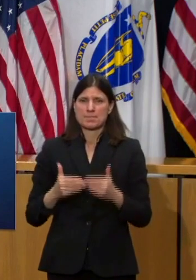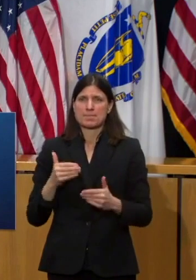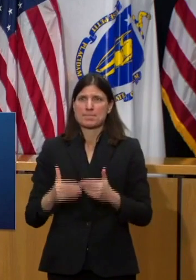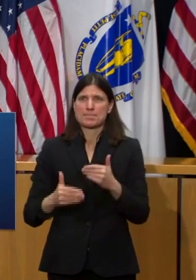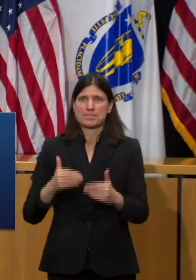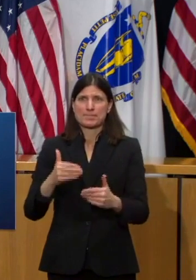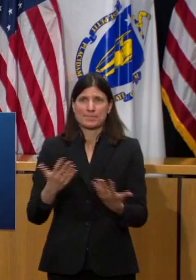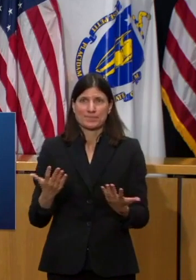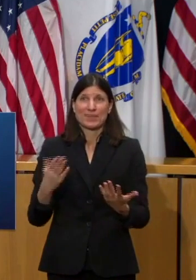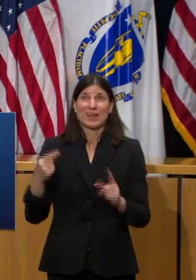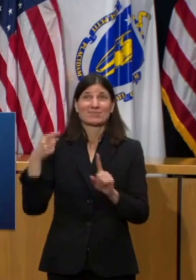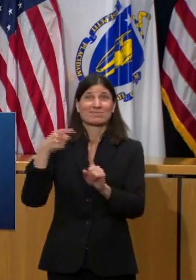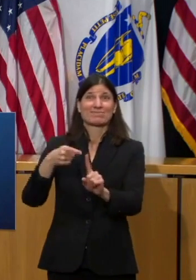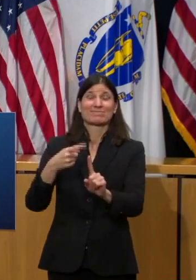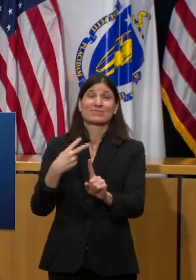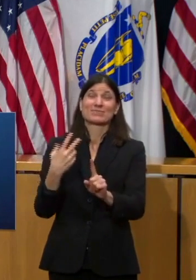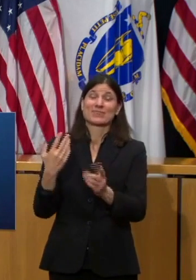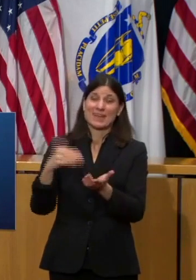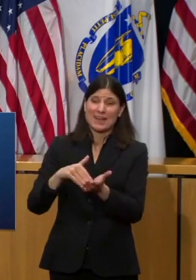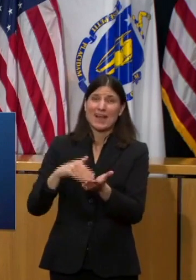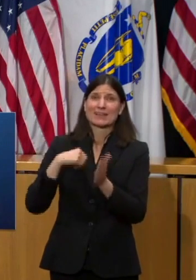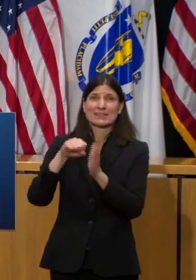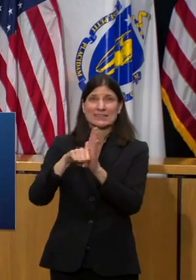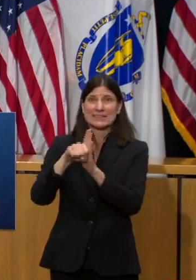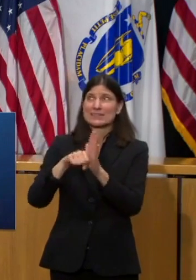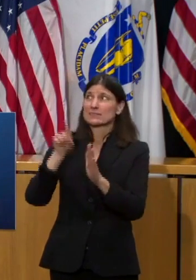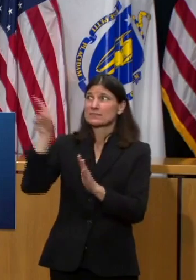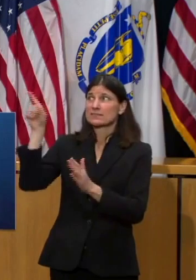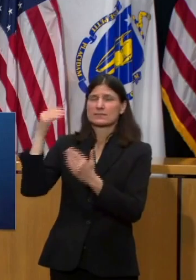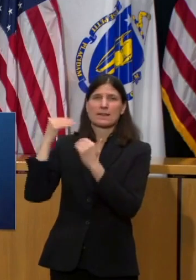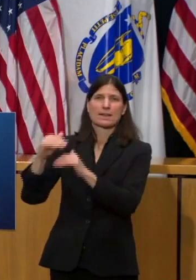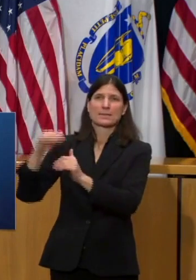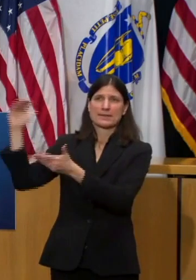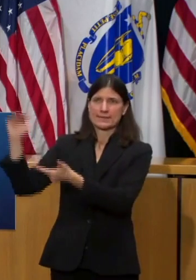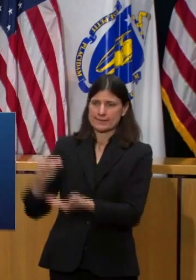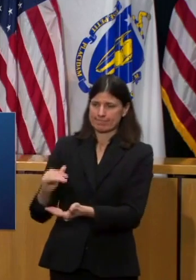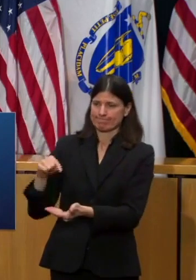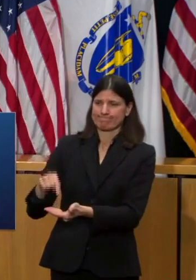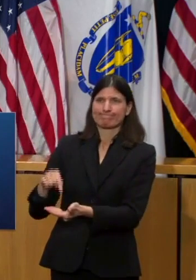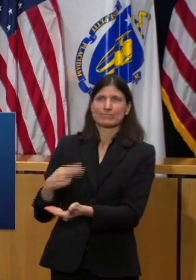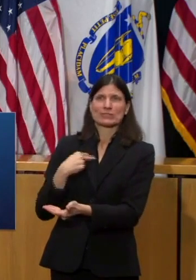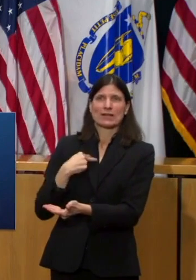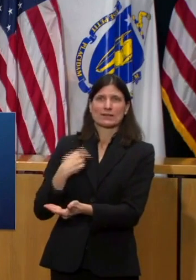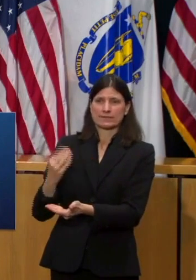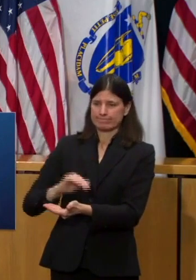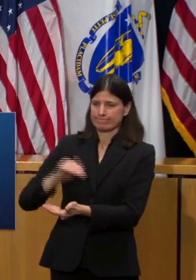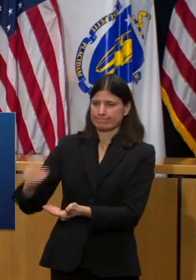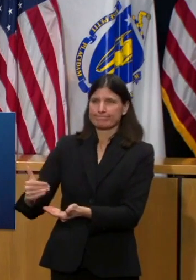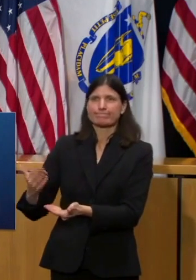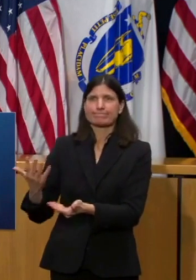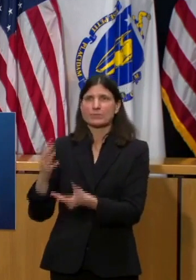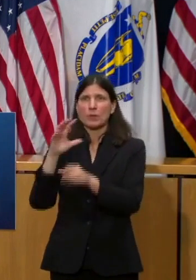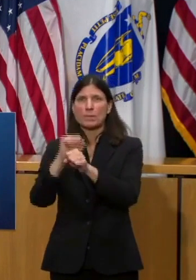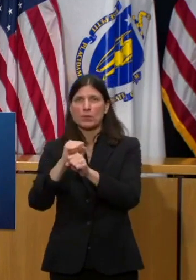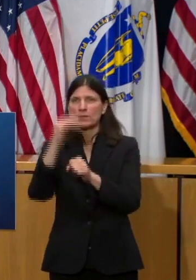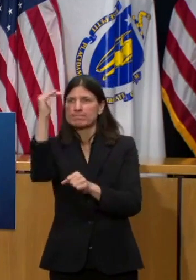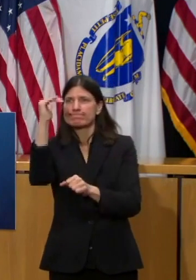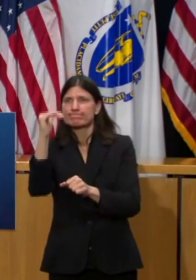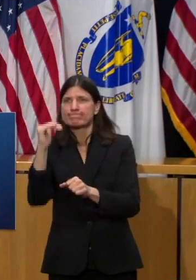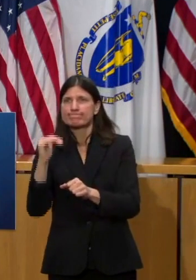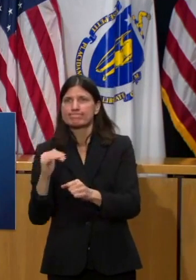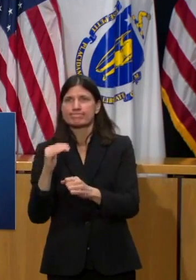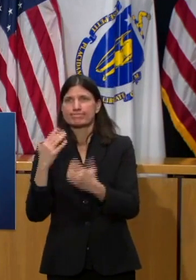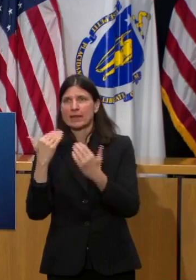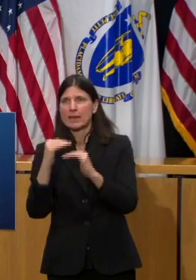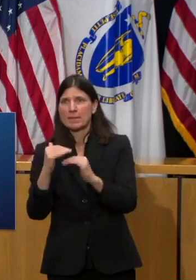as effectively as we can so that we can be in a position to continue to meet the targets we've set for ourselves as we work